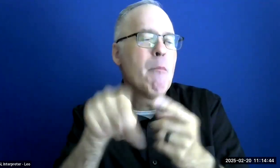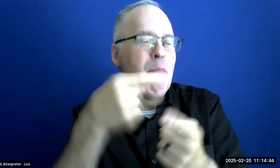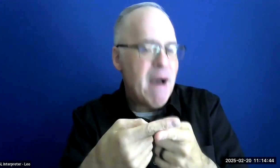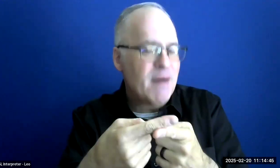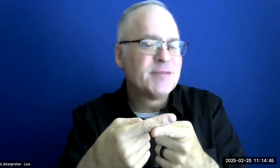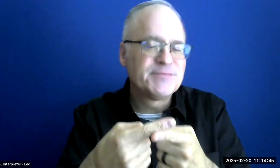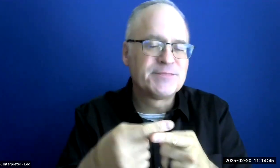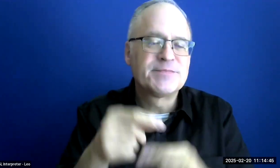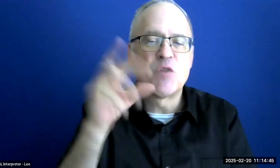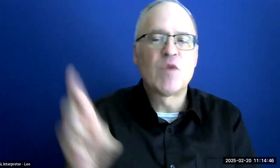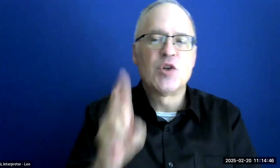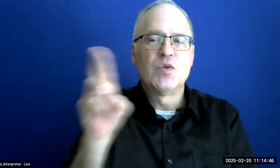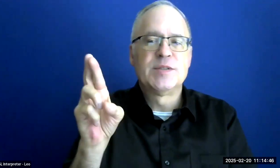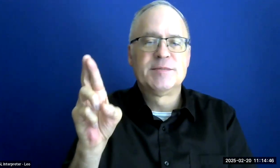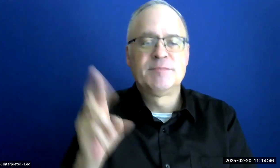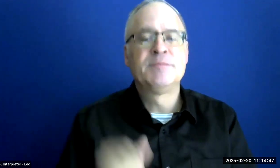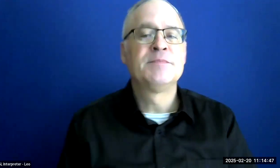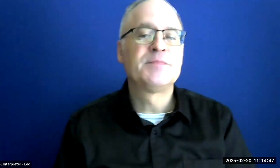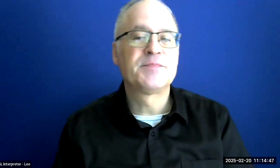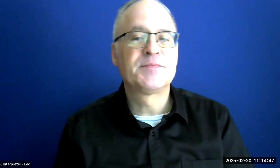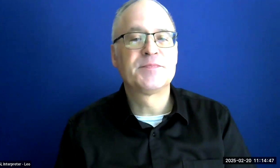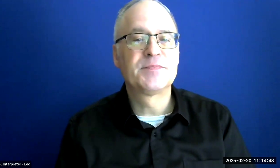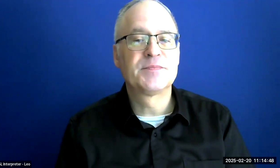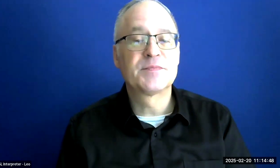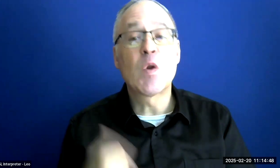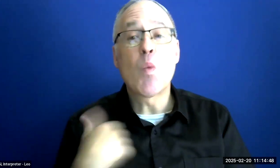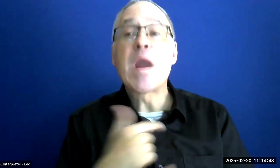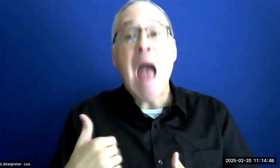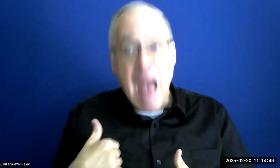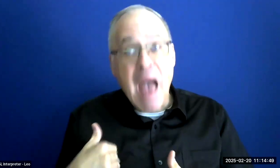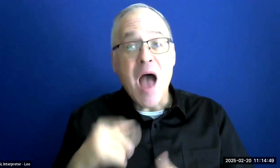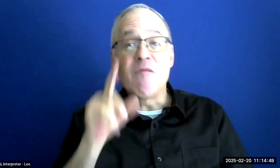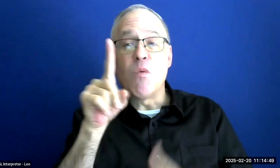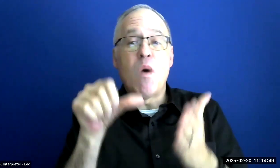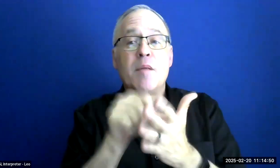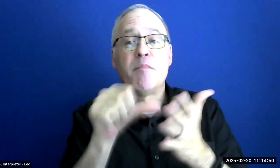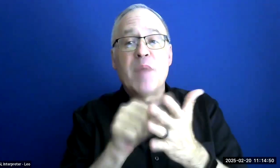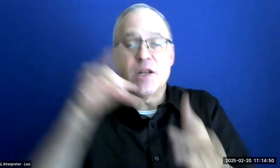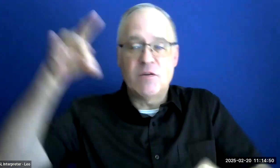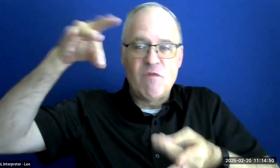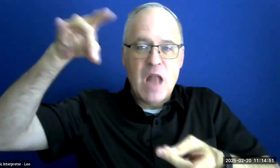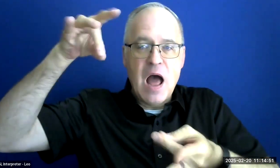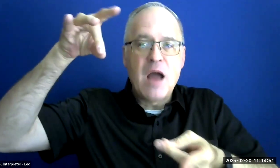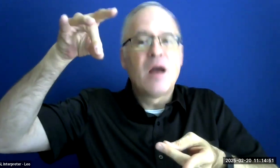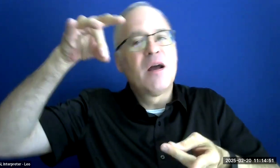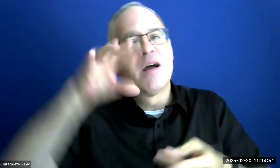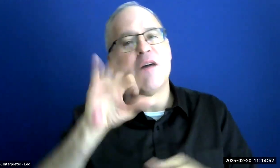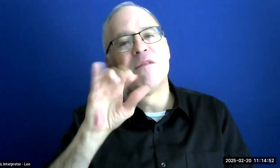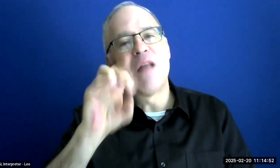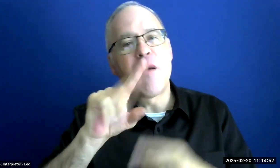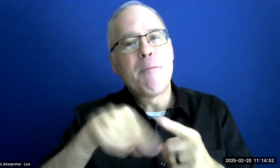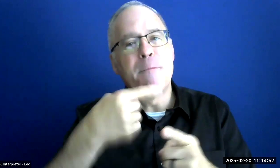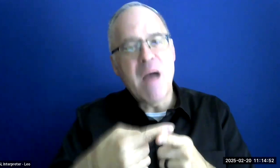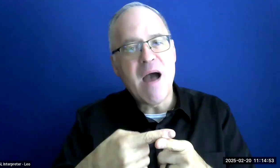and most easily consumable piece is a 1-page flyer called Regionalization, Effective Ministry in Every